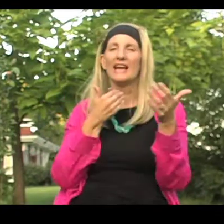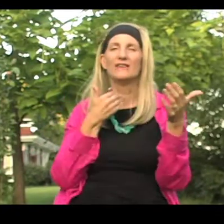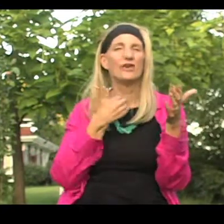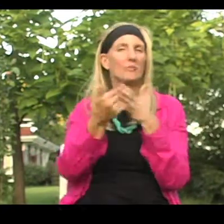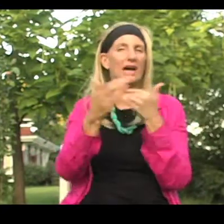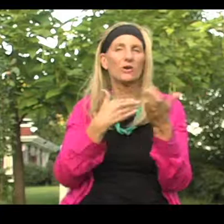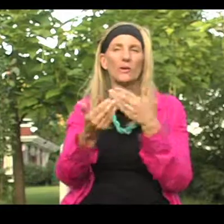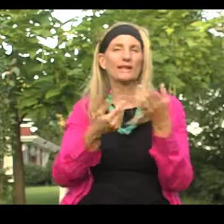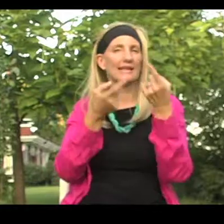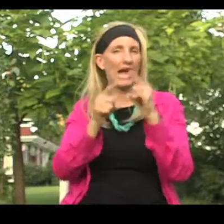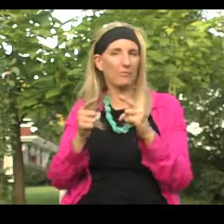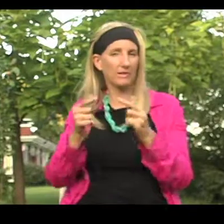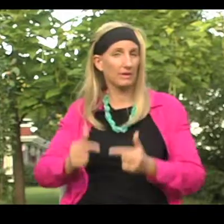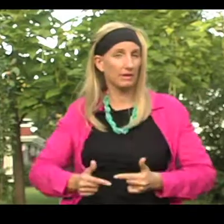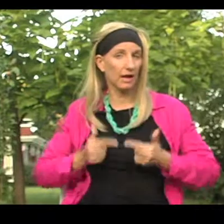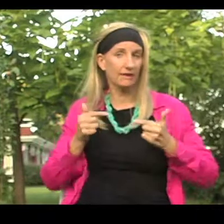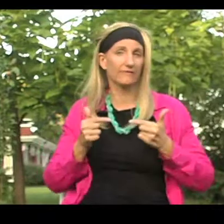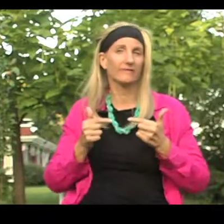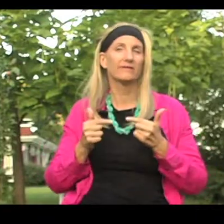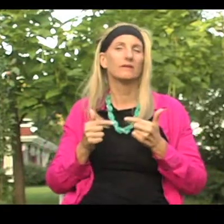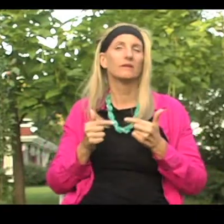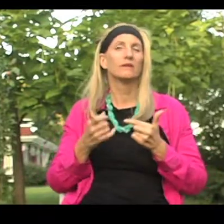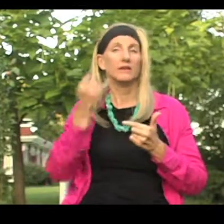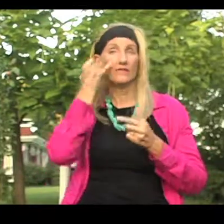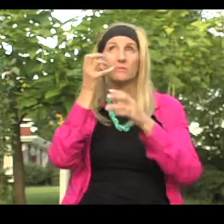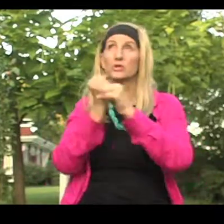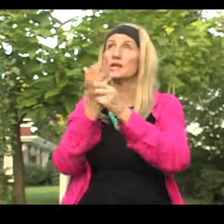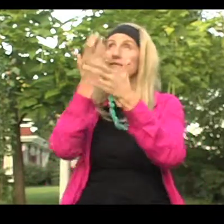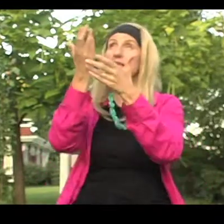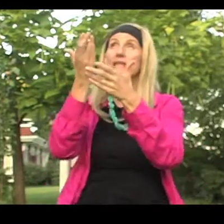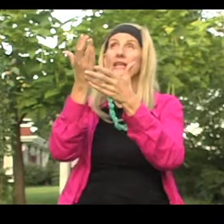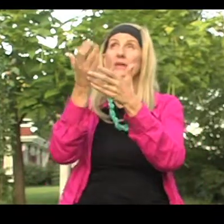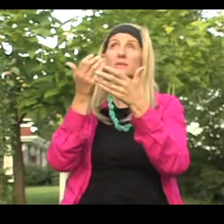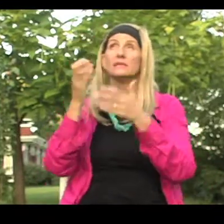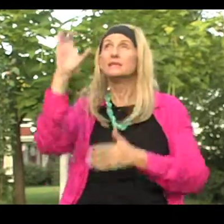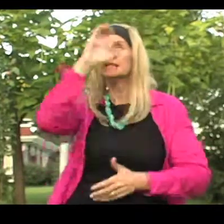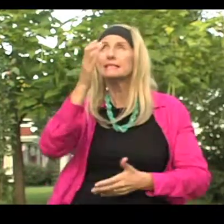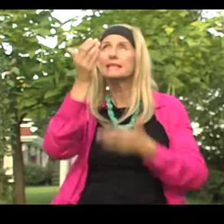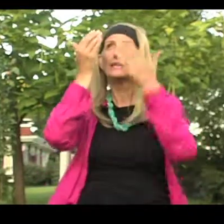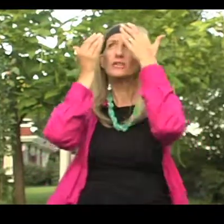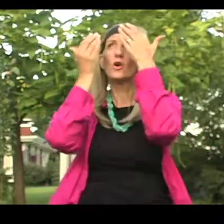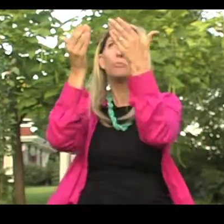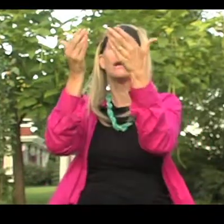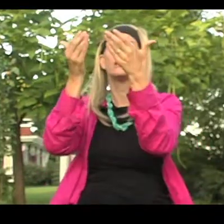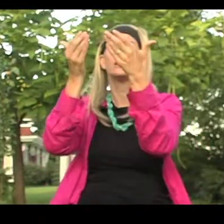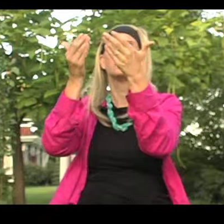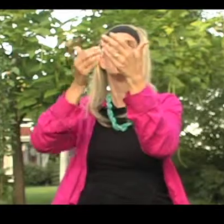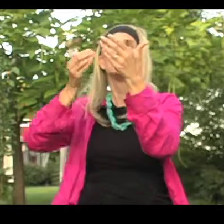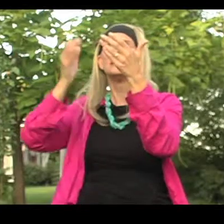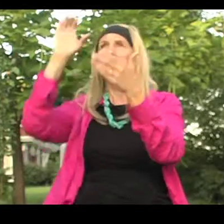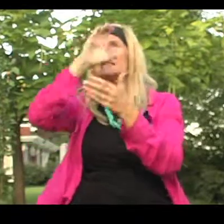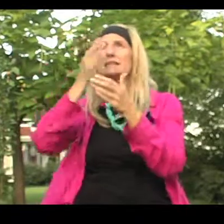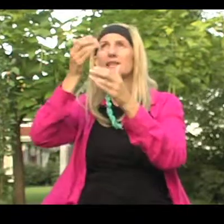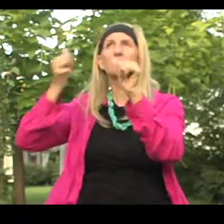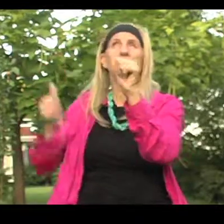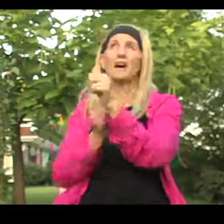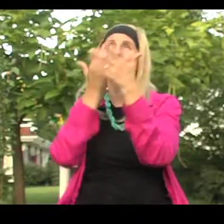no matter what has happened in my life, if I'm trusting in Him, seeking to obey Him, seeking to follow